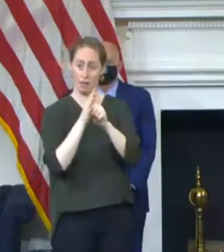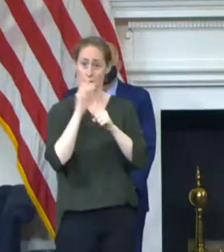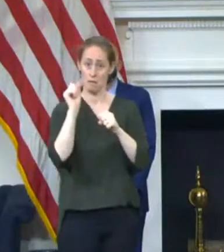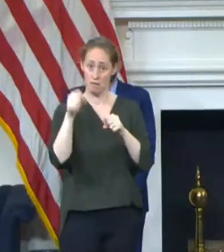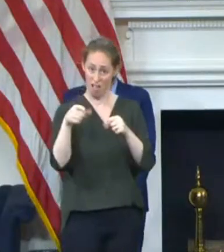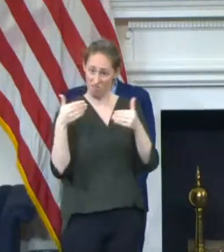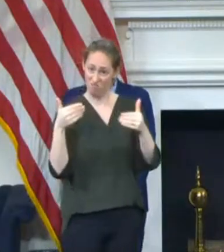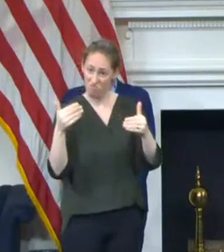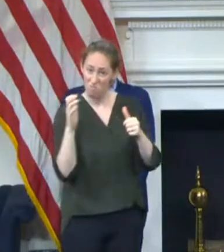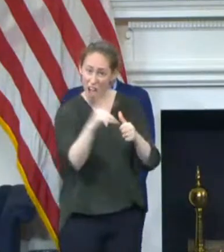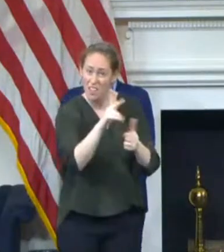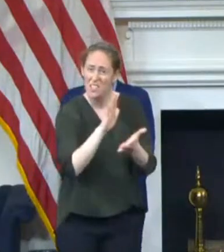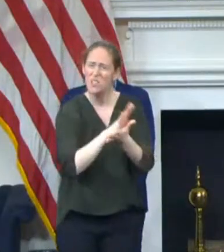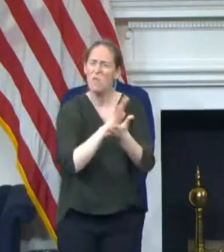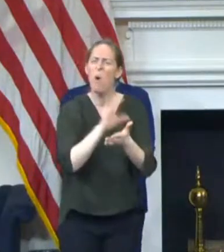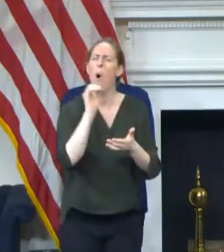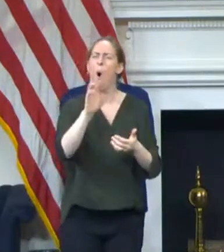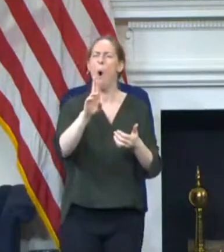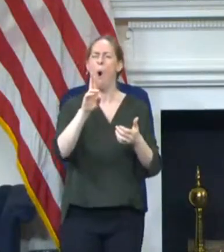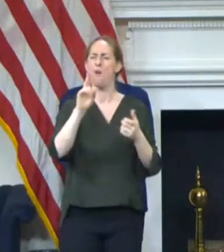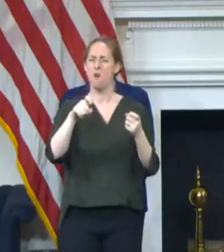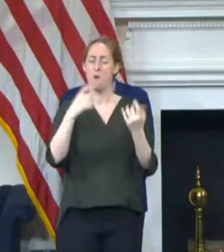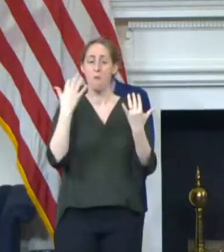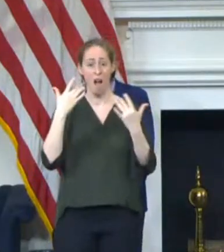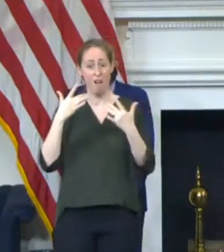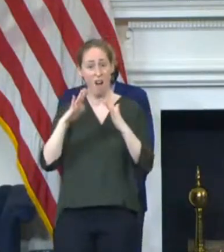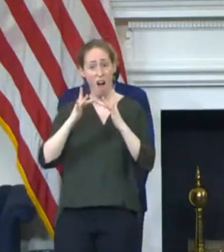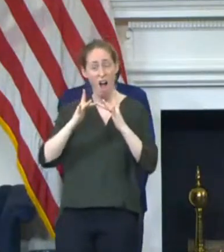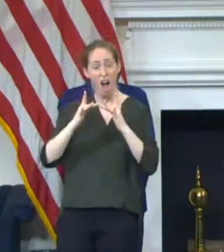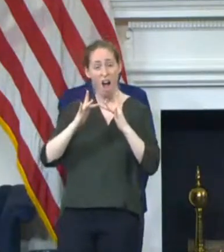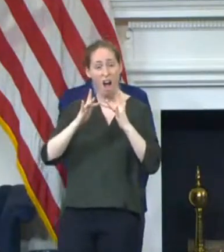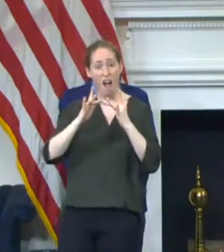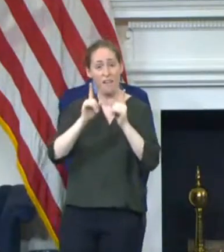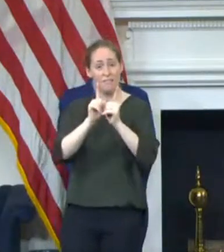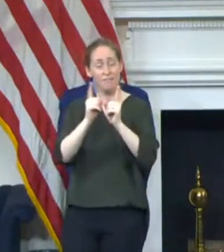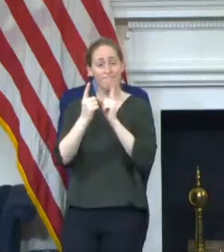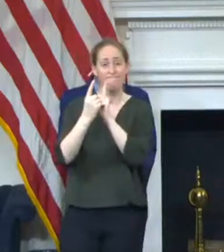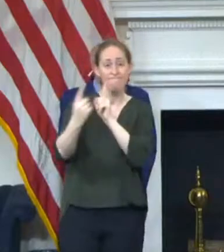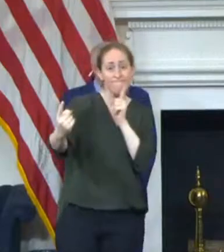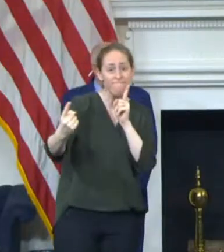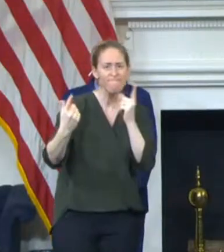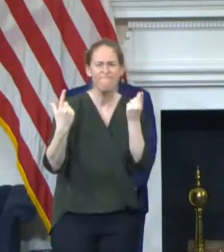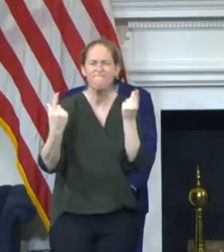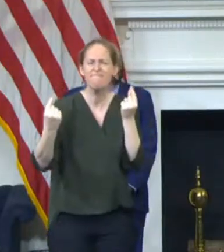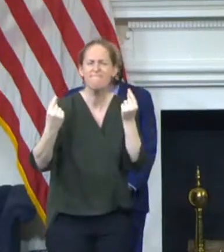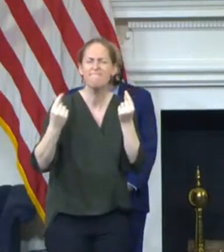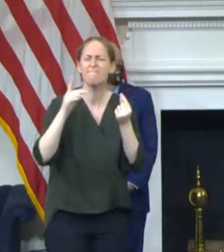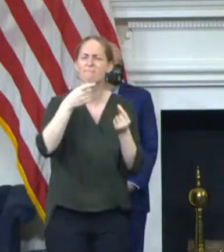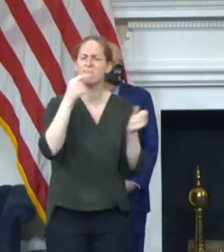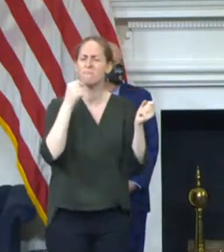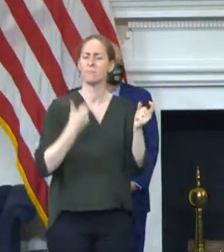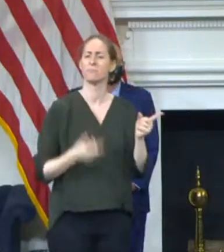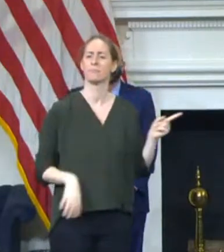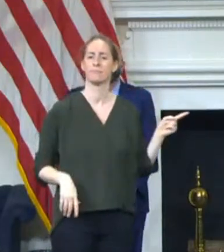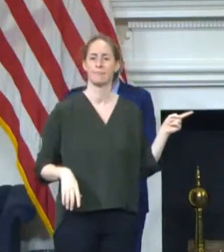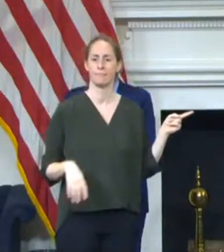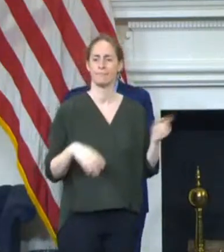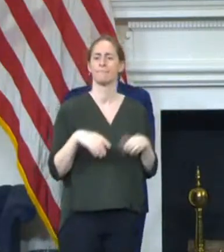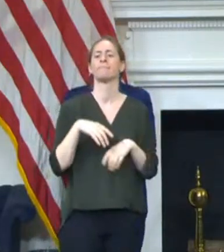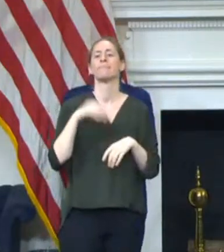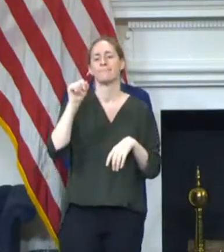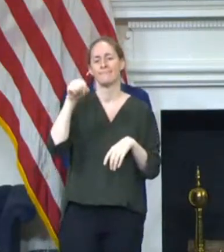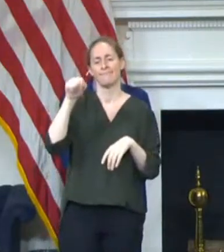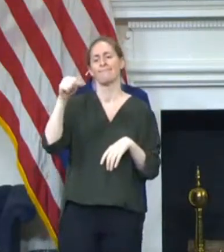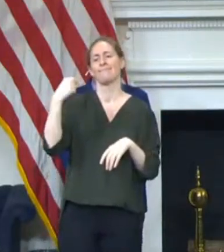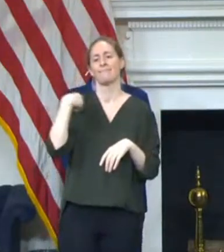to online instruction? You know, I think that the metrics that we put out earlier this year still would stand,